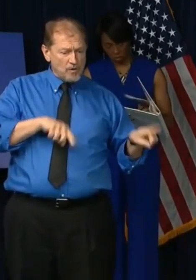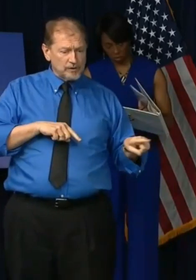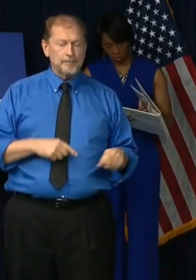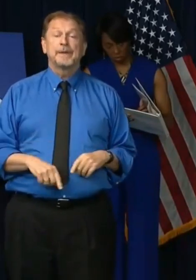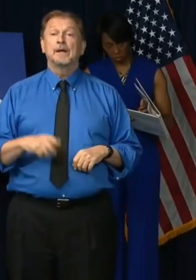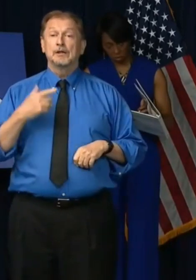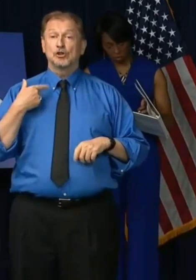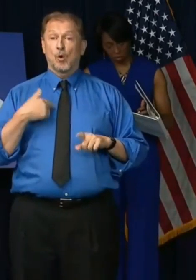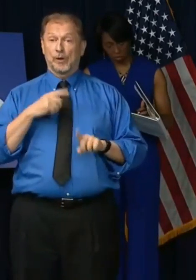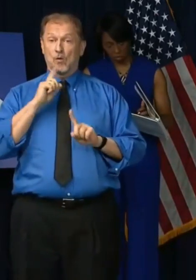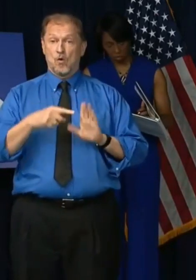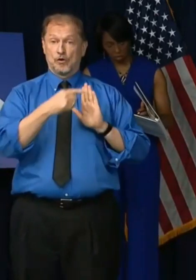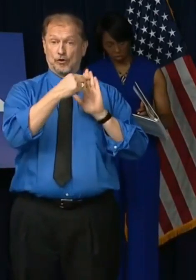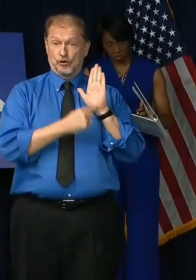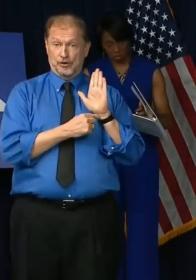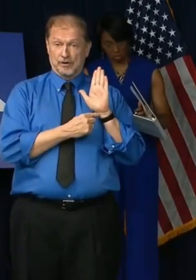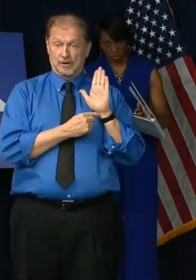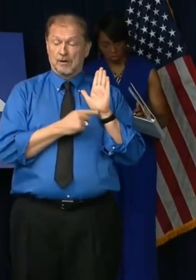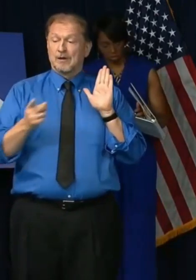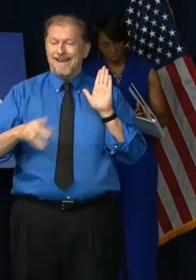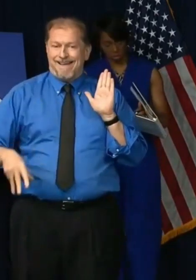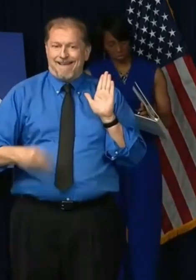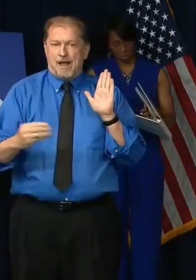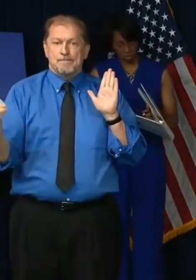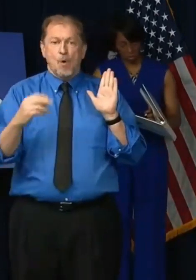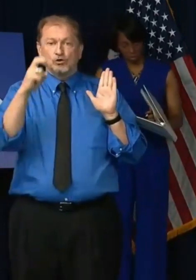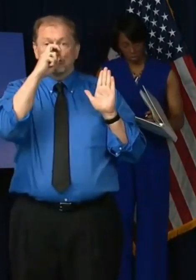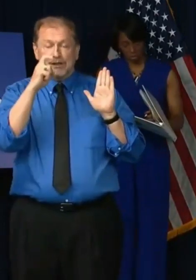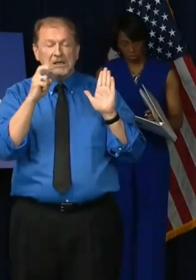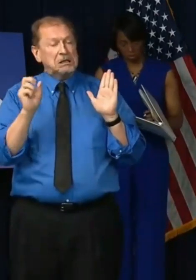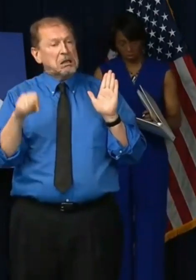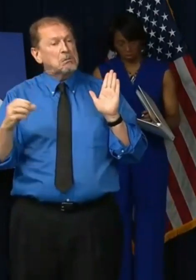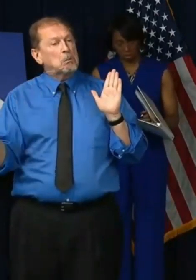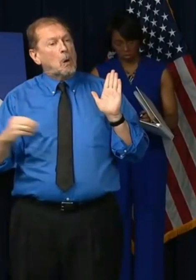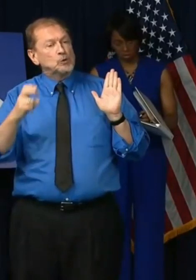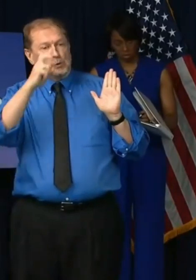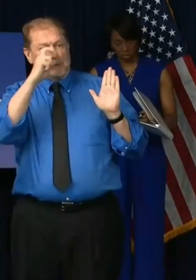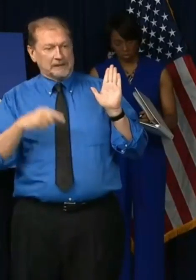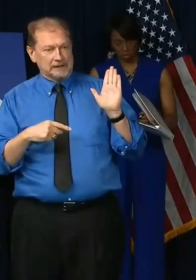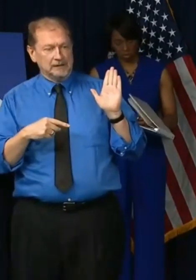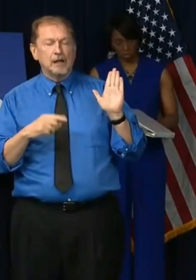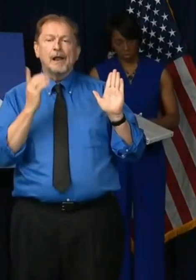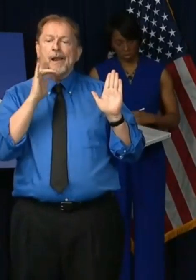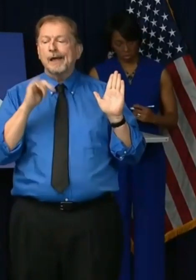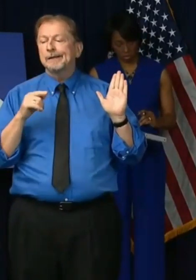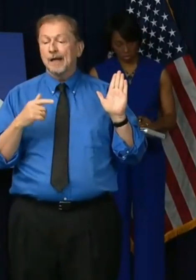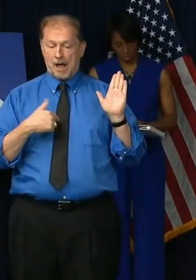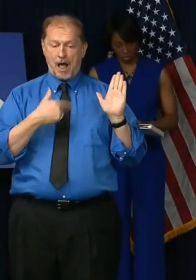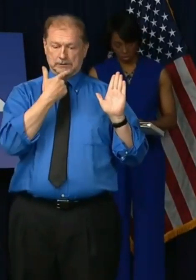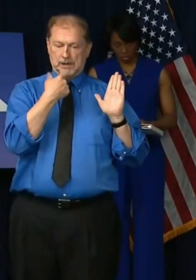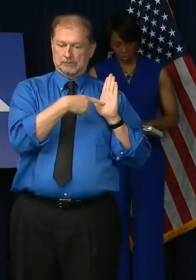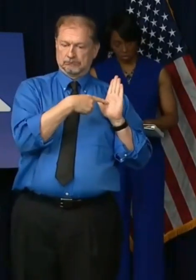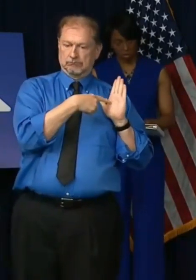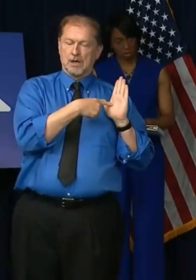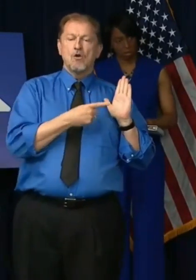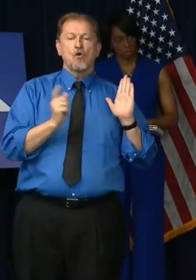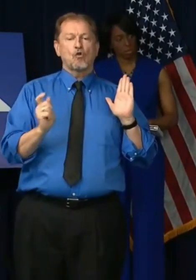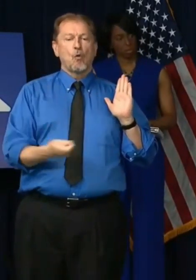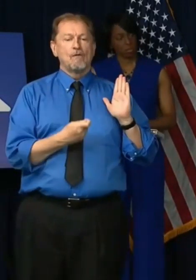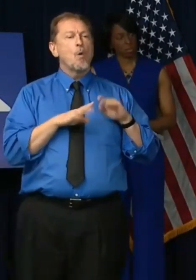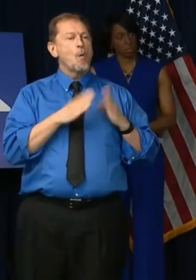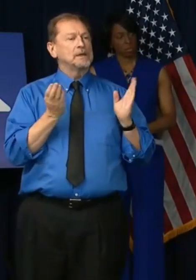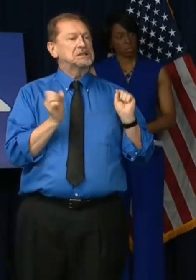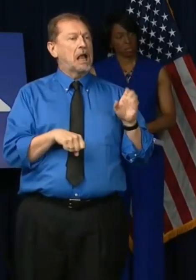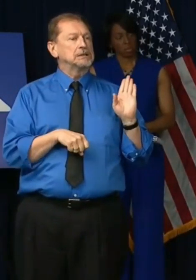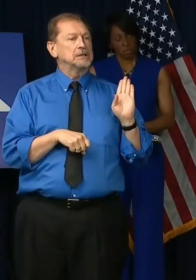we've made. That's absolutely true. That if you have a golf course in your, area, or you have a business that we've